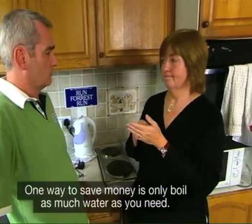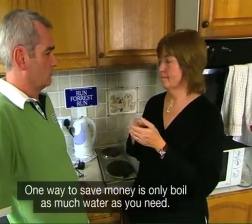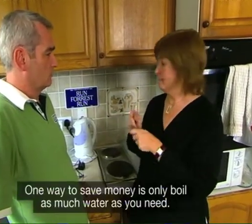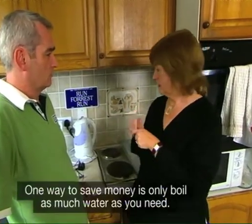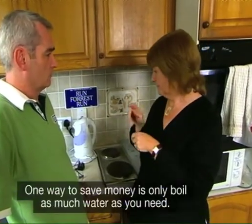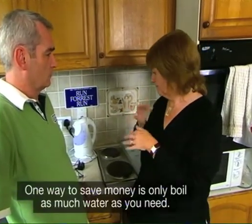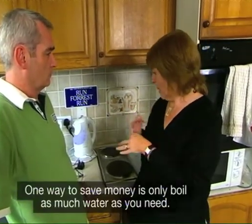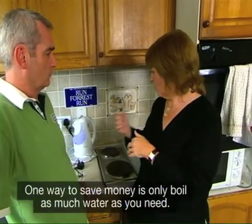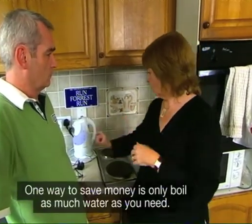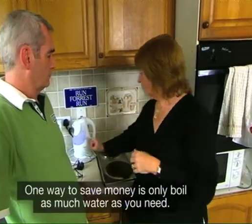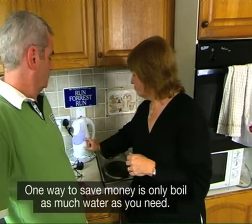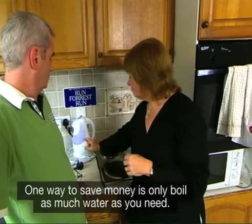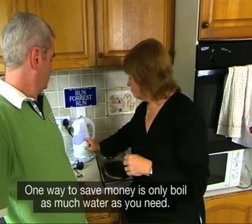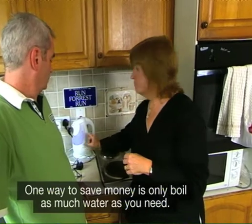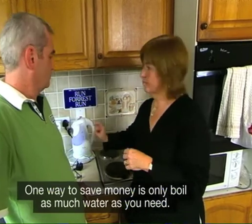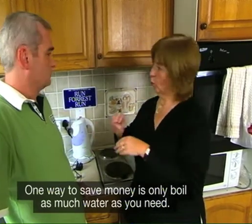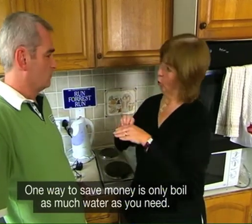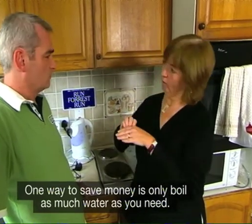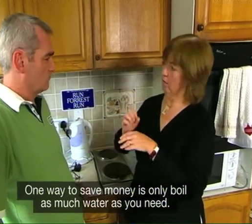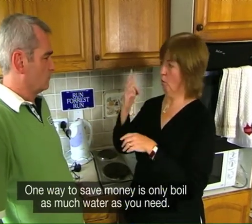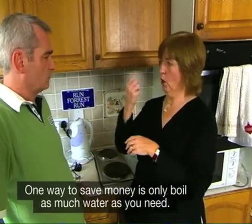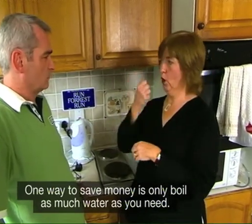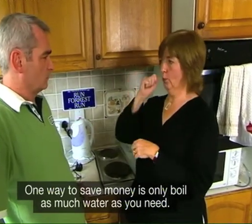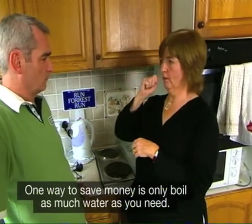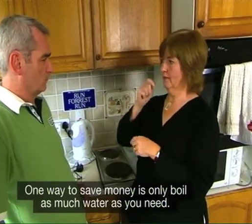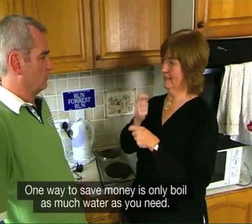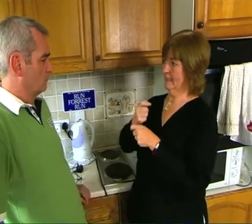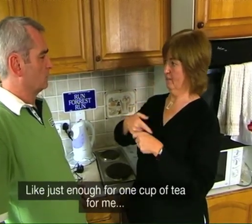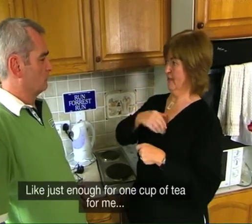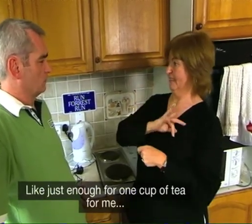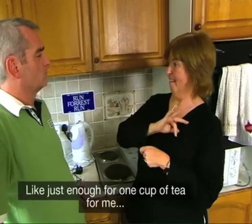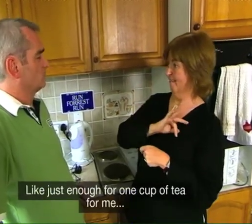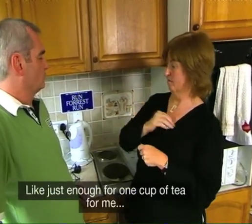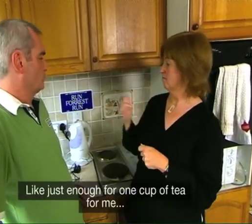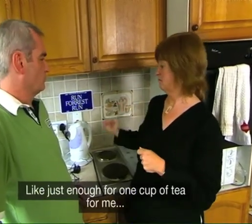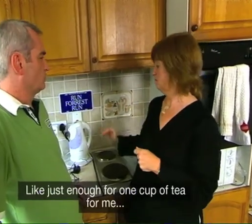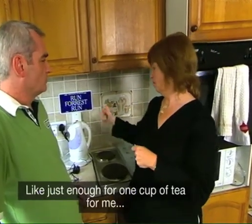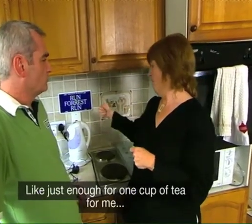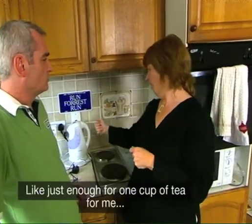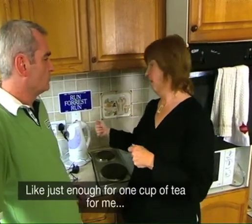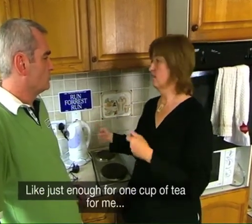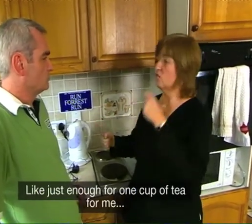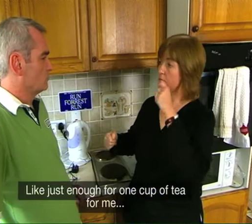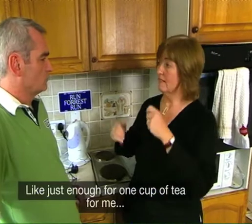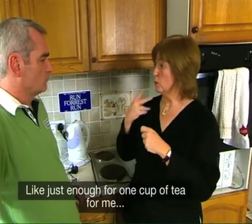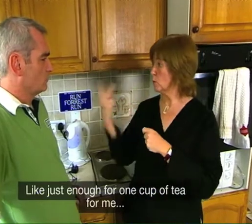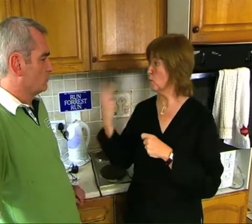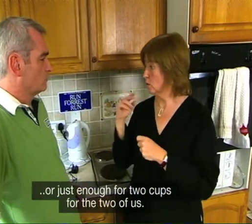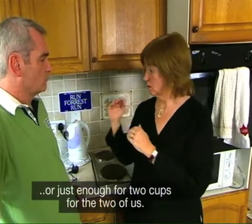One way to save money is only boil as much water as you need. Like just enough for 1 cup of tea for me, or